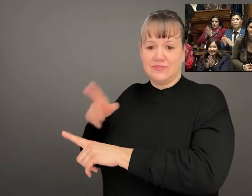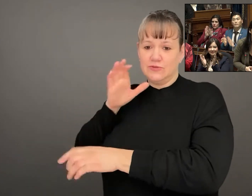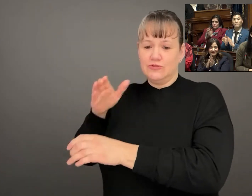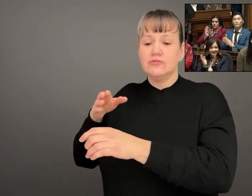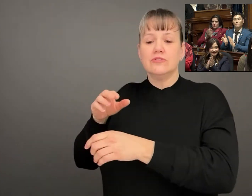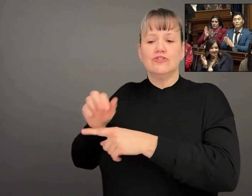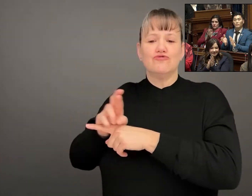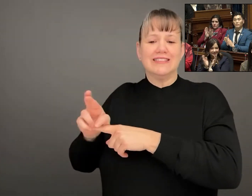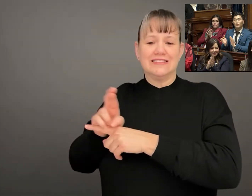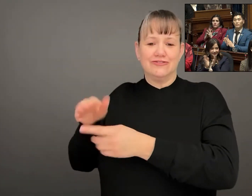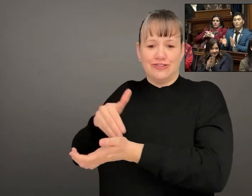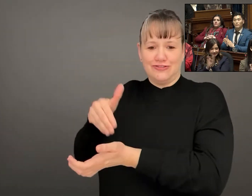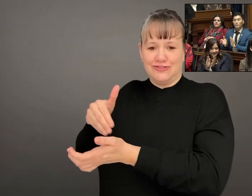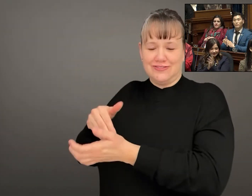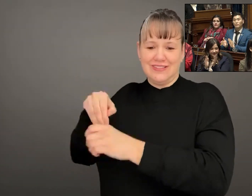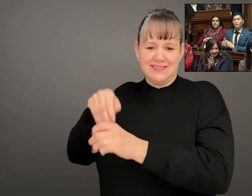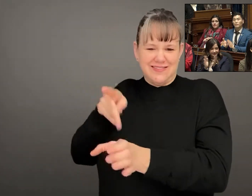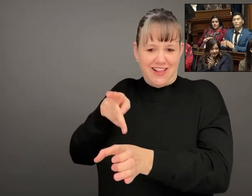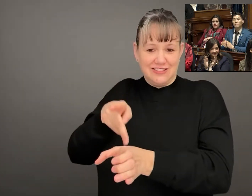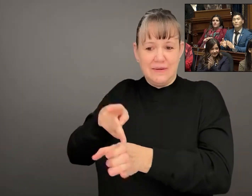Thanks.